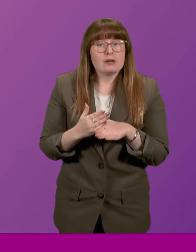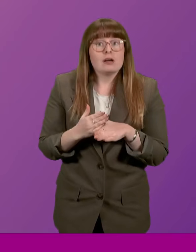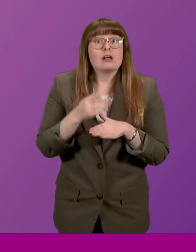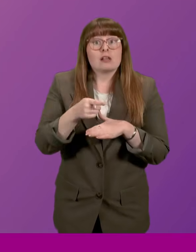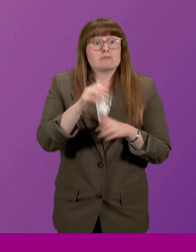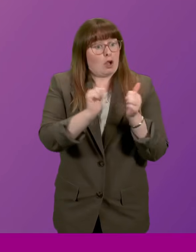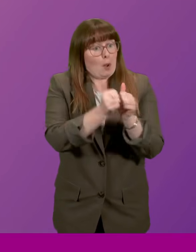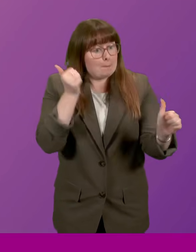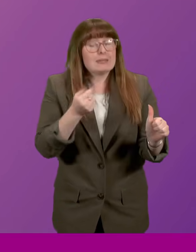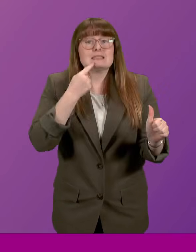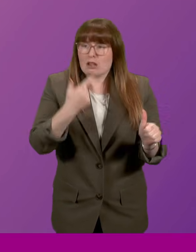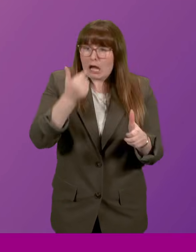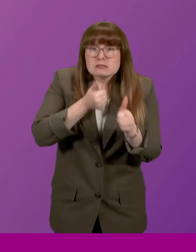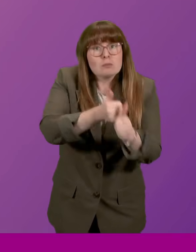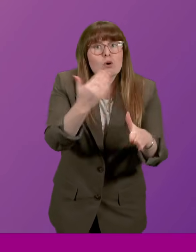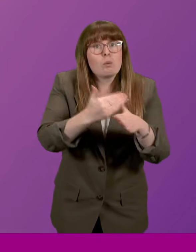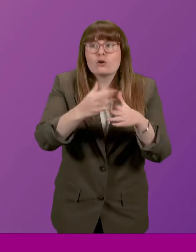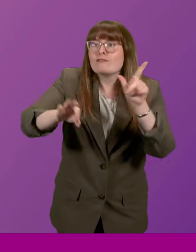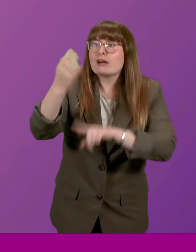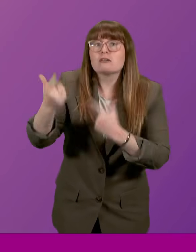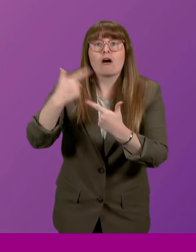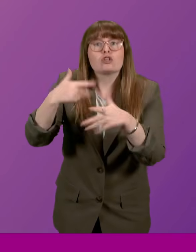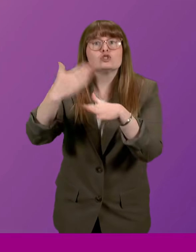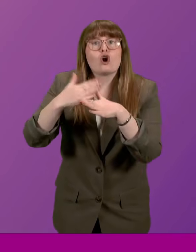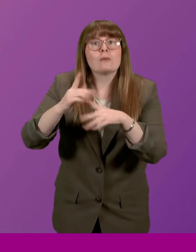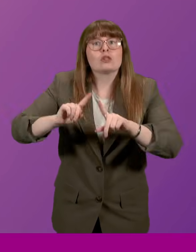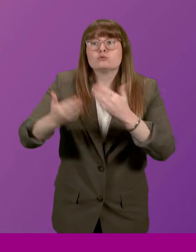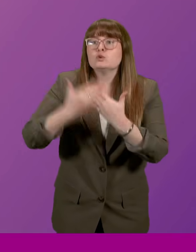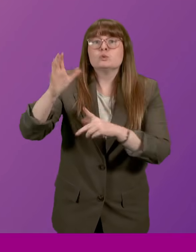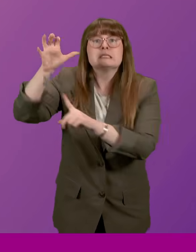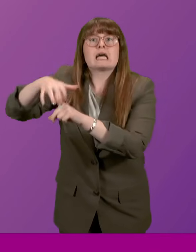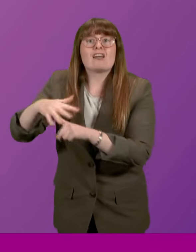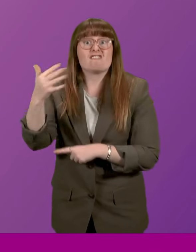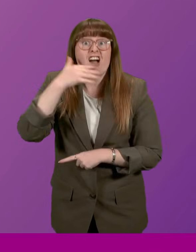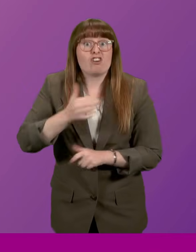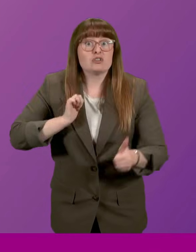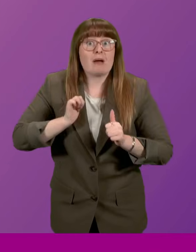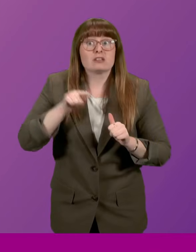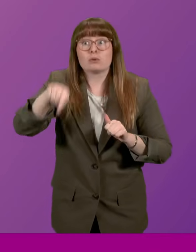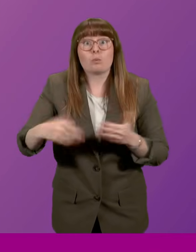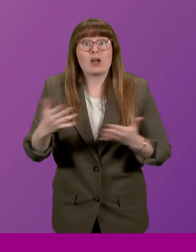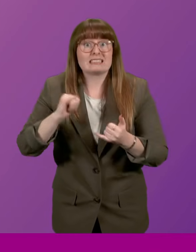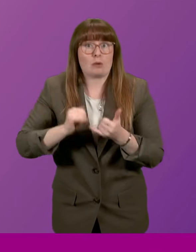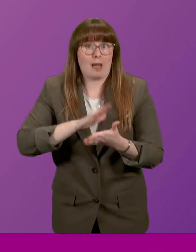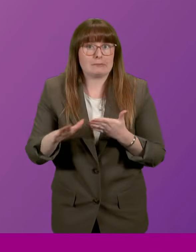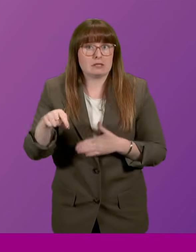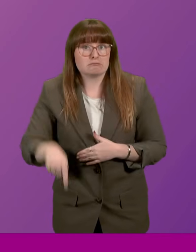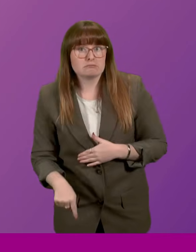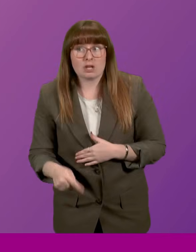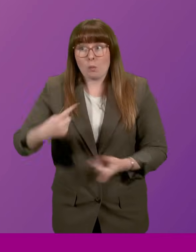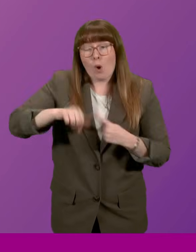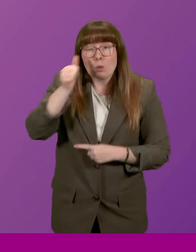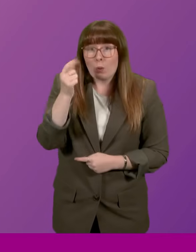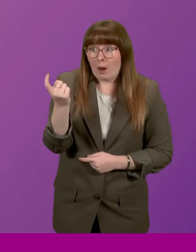have suggested they could support workers to get a job at their other site, 500 miles away in Southampton. We all knew this was coming.